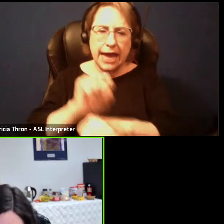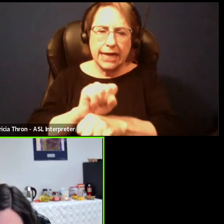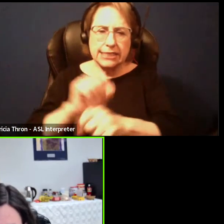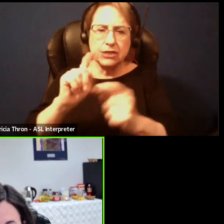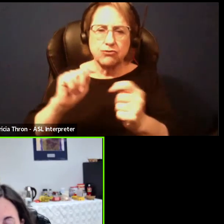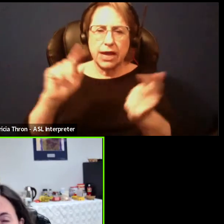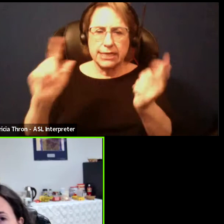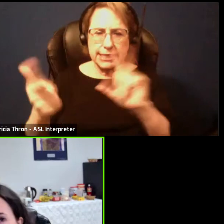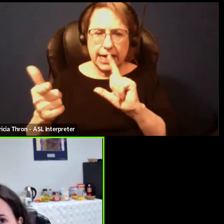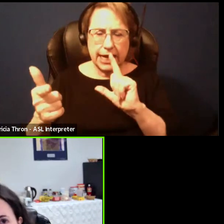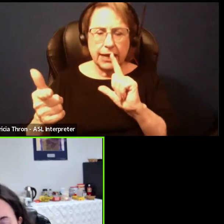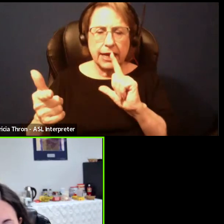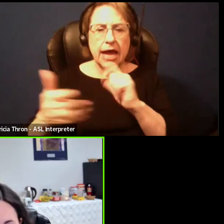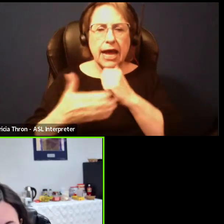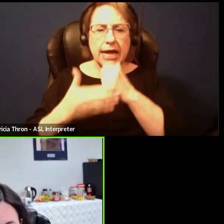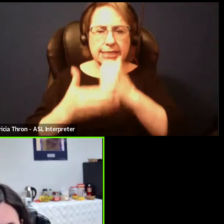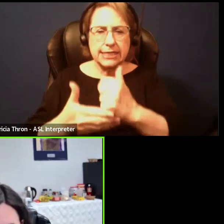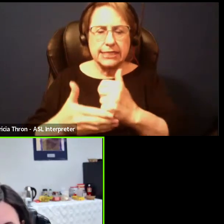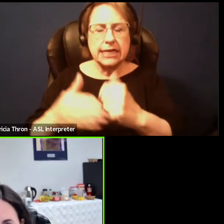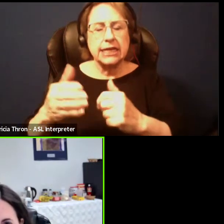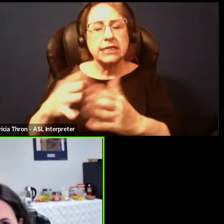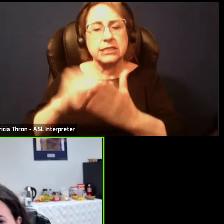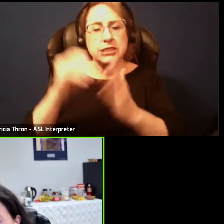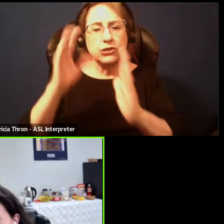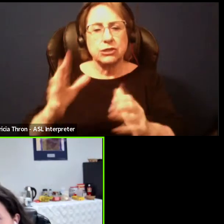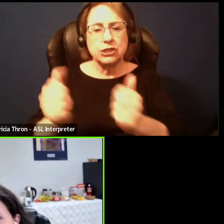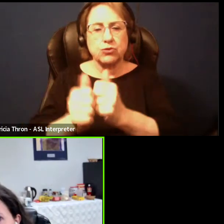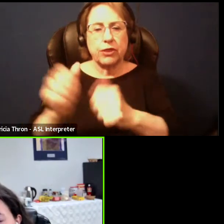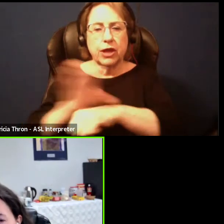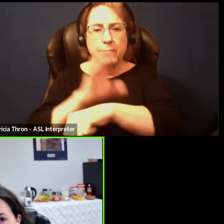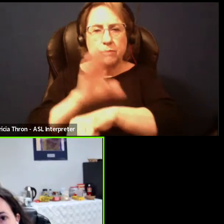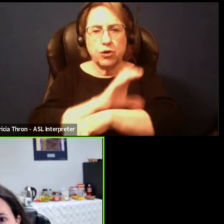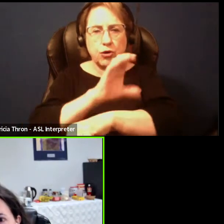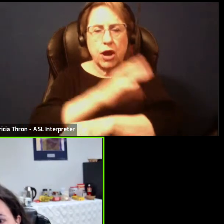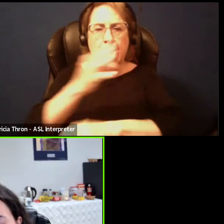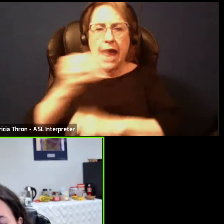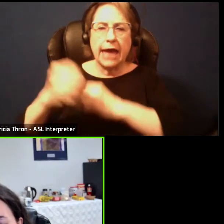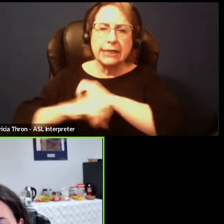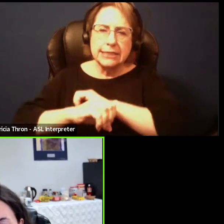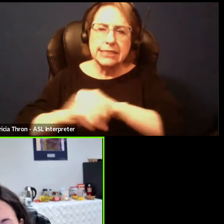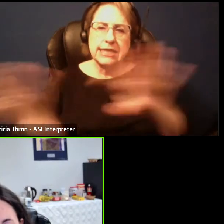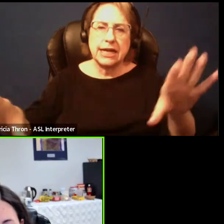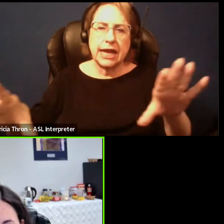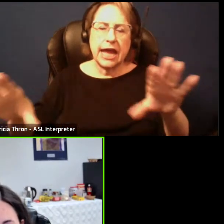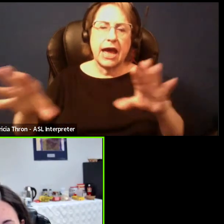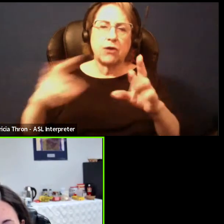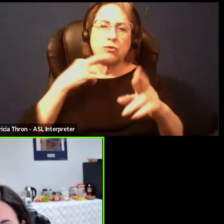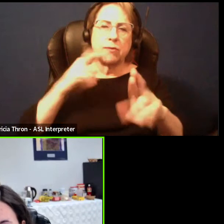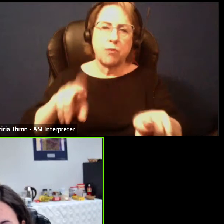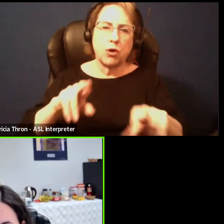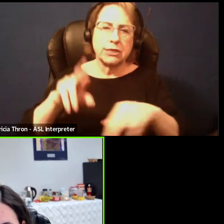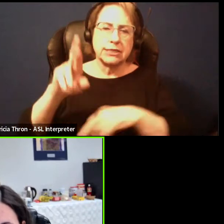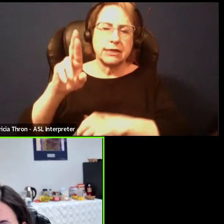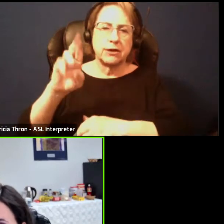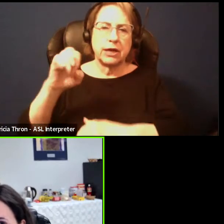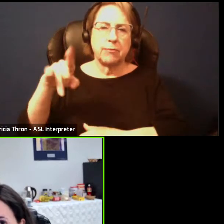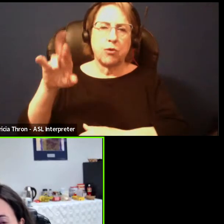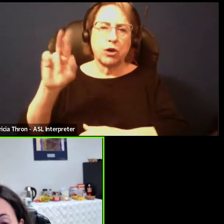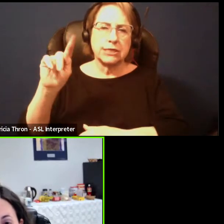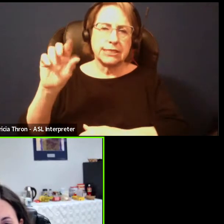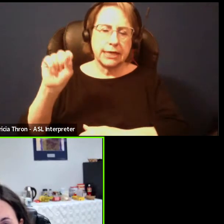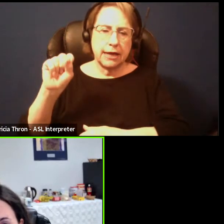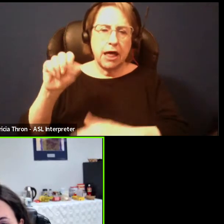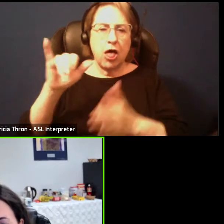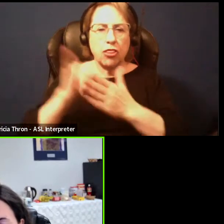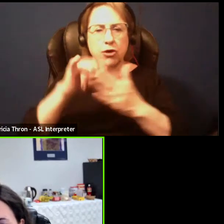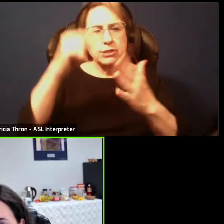translating, assisting students with the computer, and distributing reports. So that is a big shout out to them. Those are the